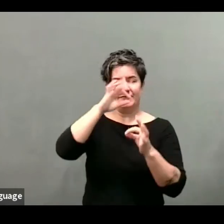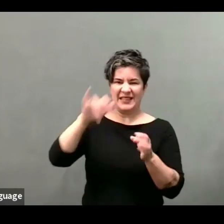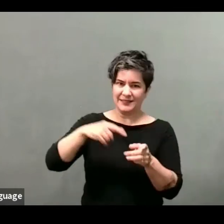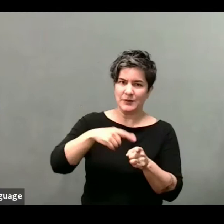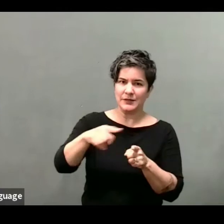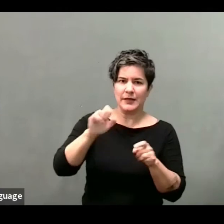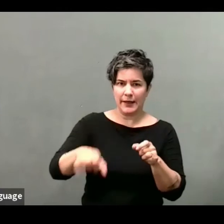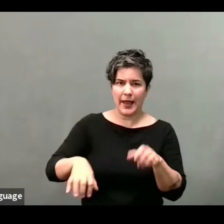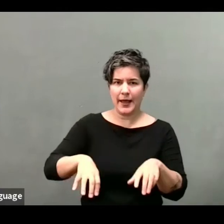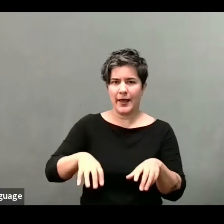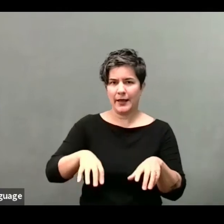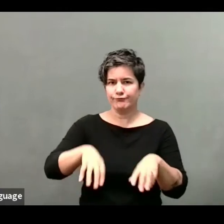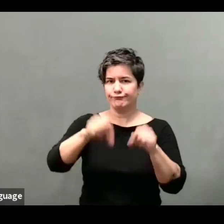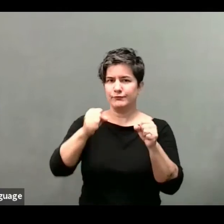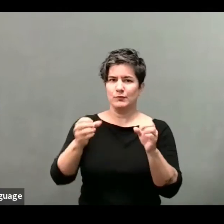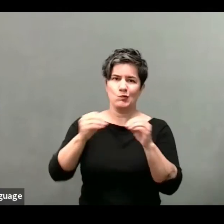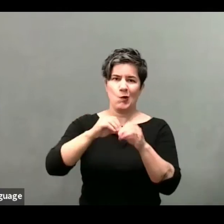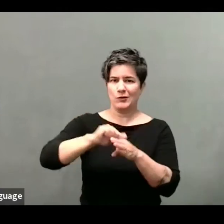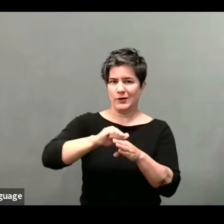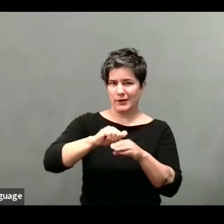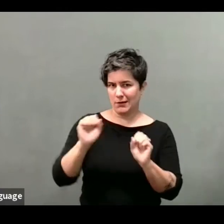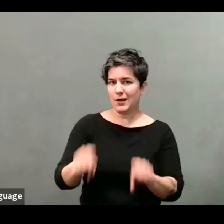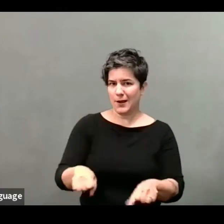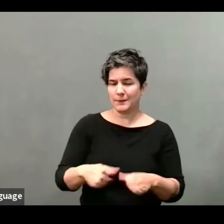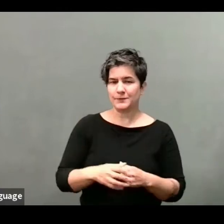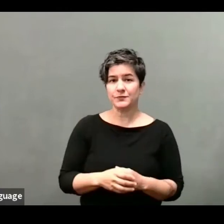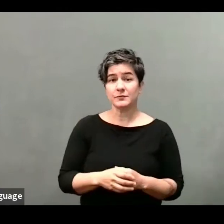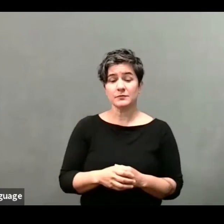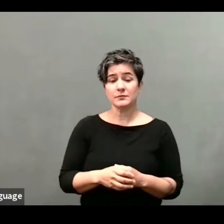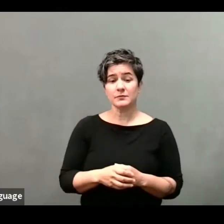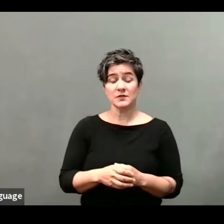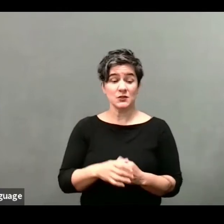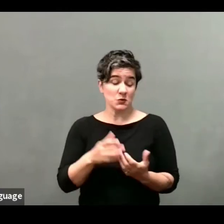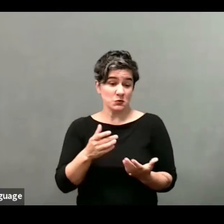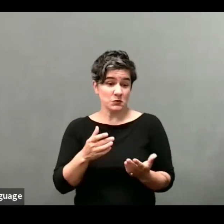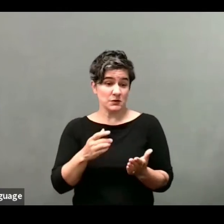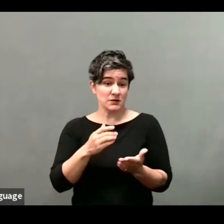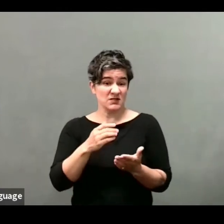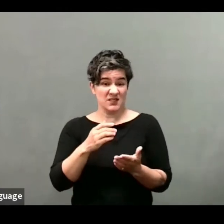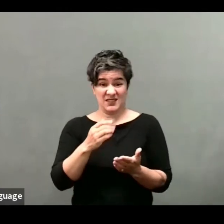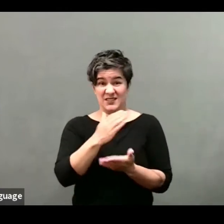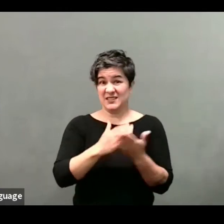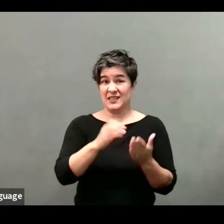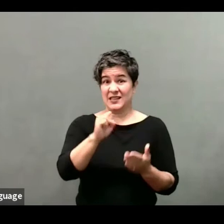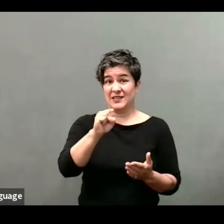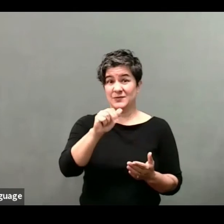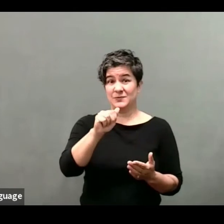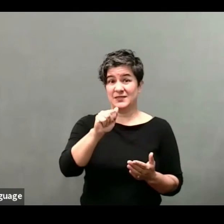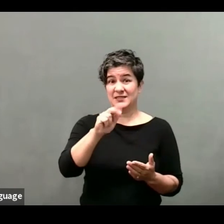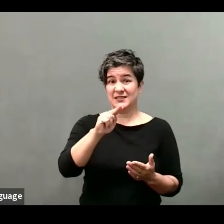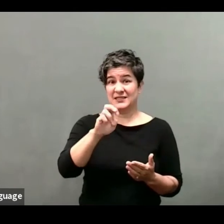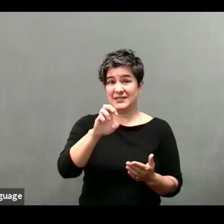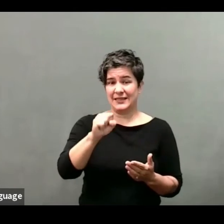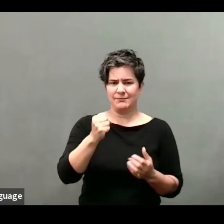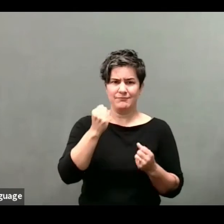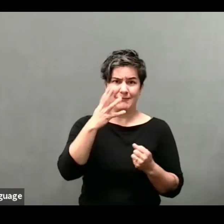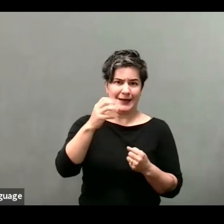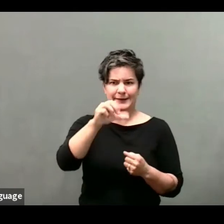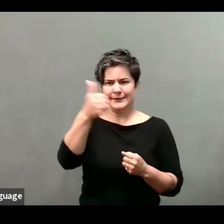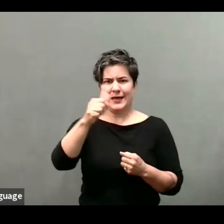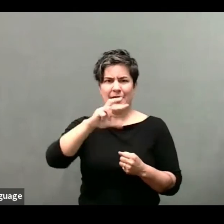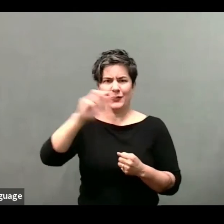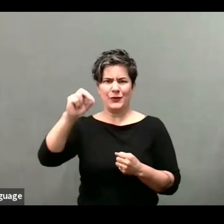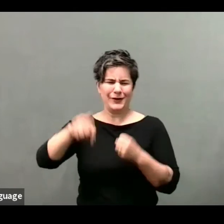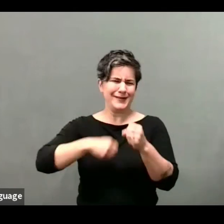is available for them. So we also see SANEs who come from decades of experience sometimes, and